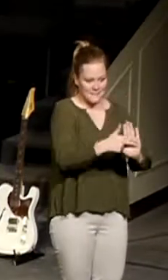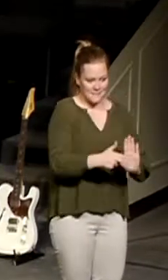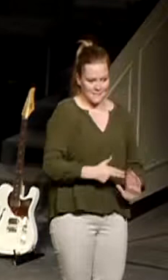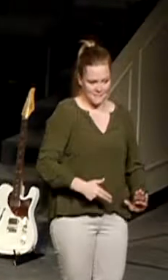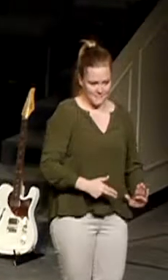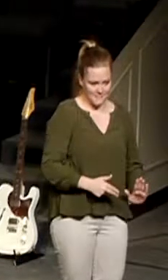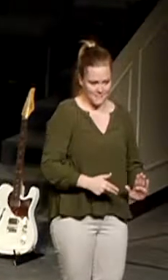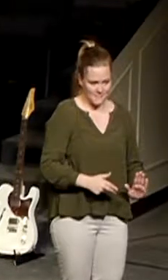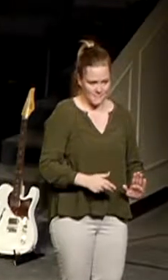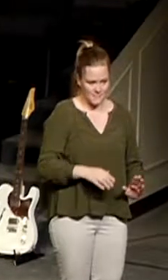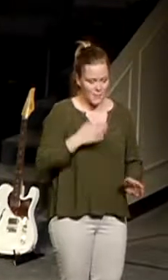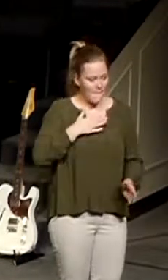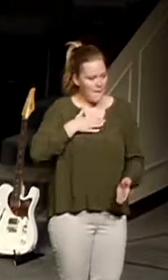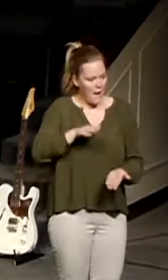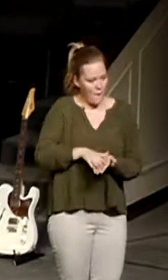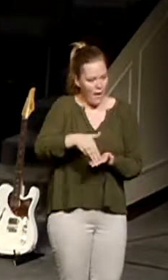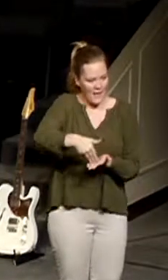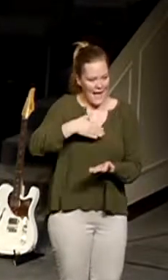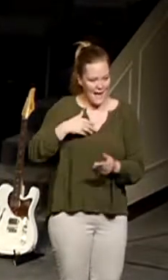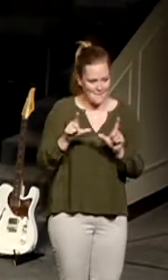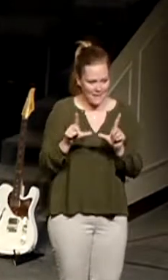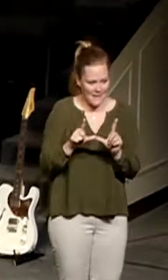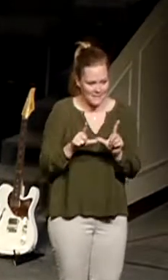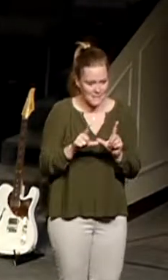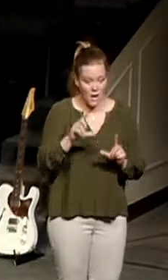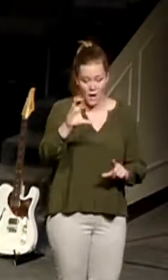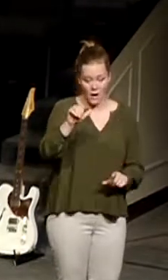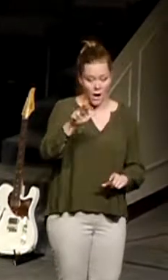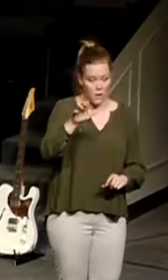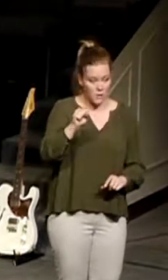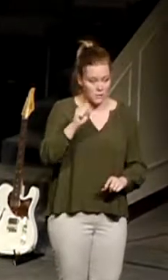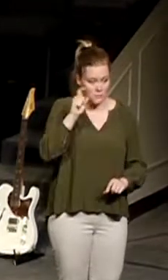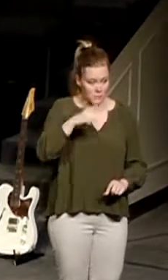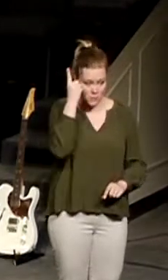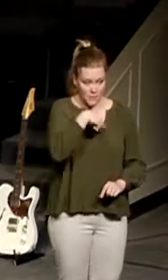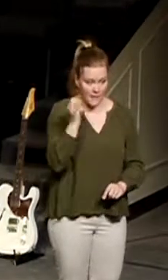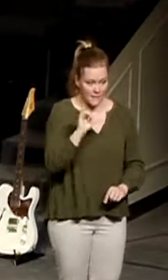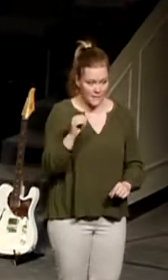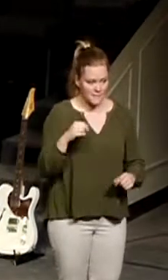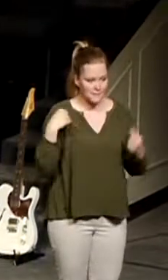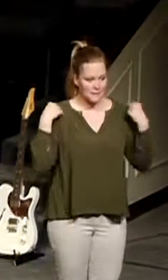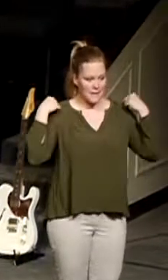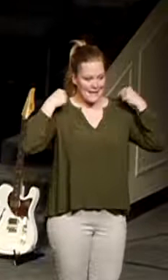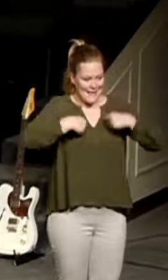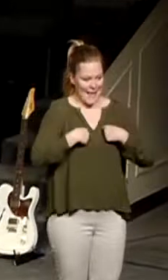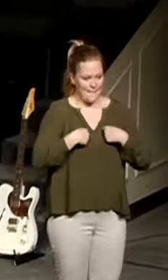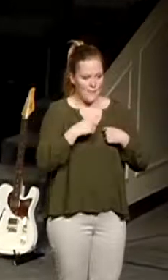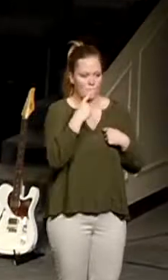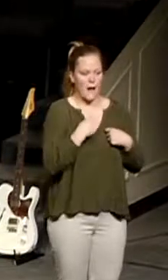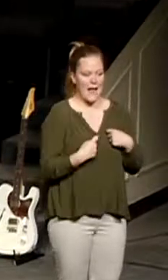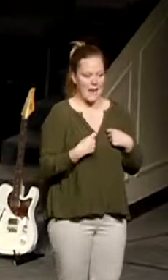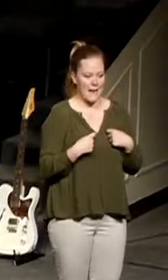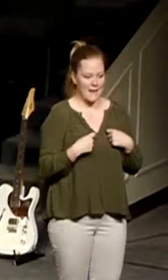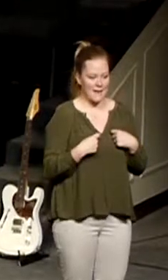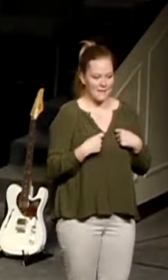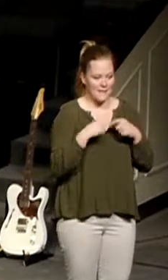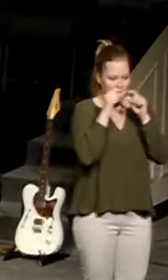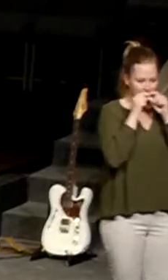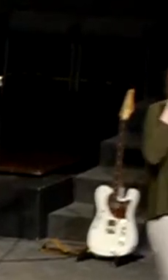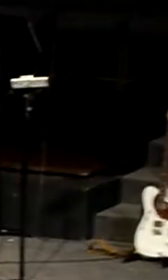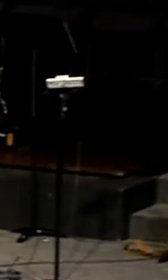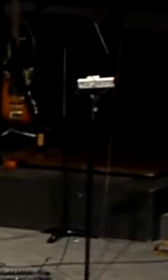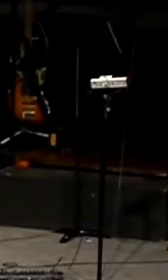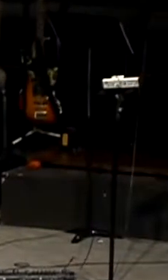know? See, Carlos is supposed to look like this. Red cape, mustache, I don't know what it is.